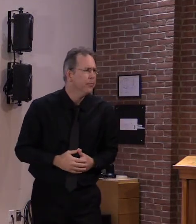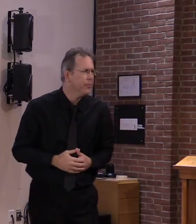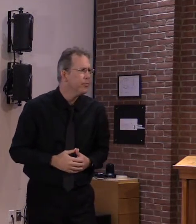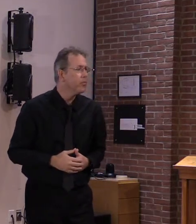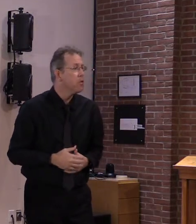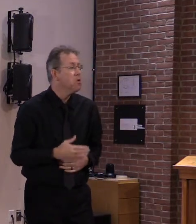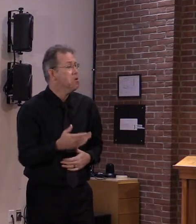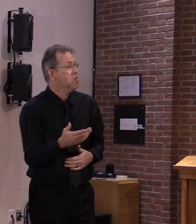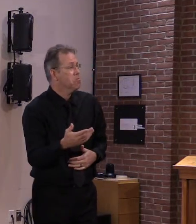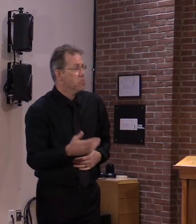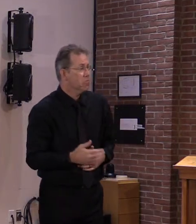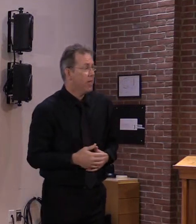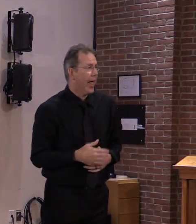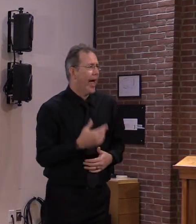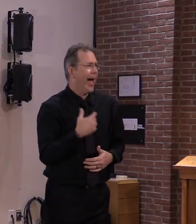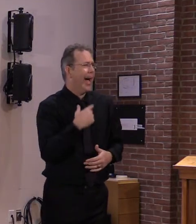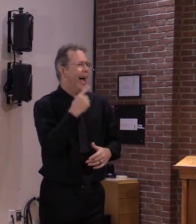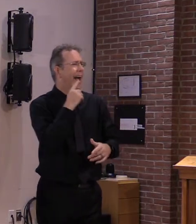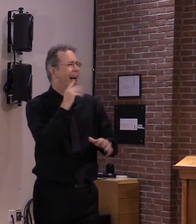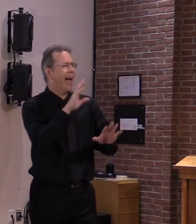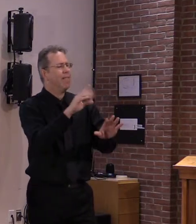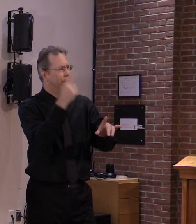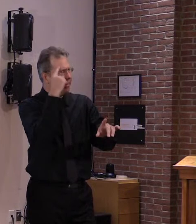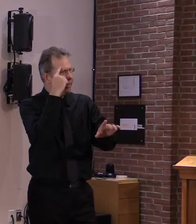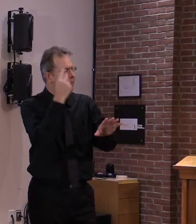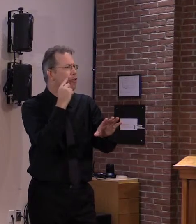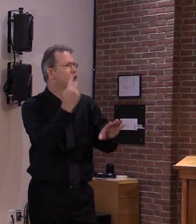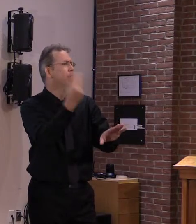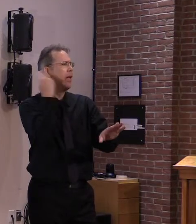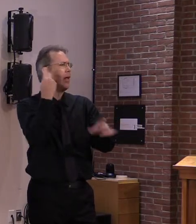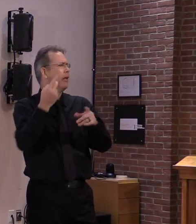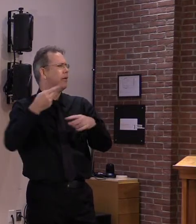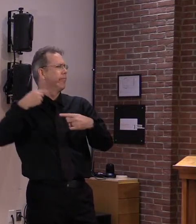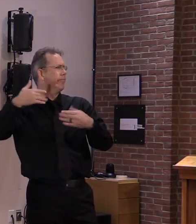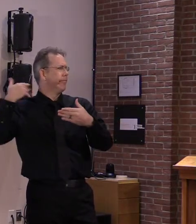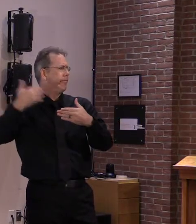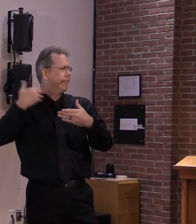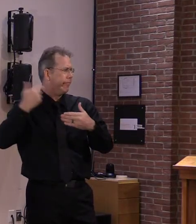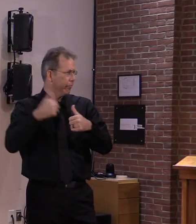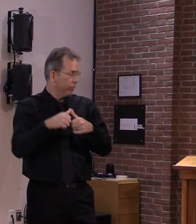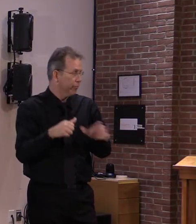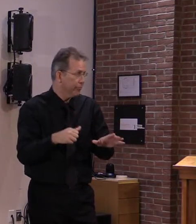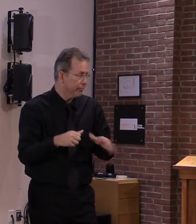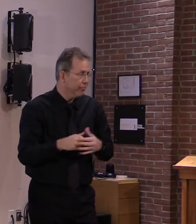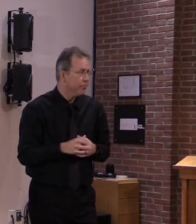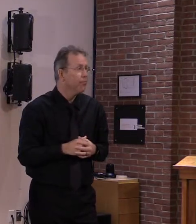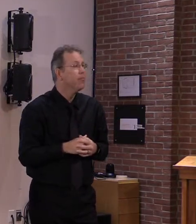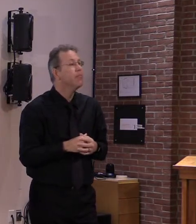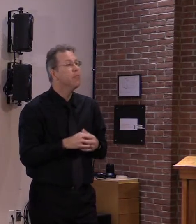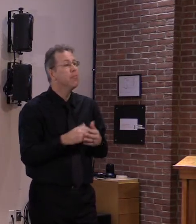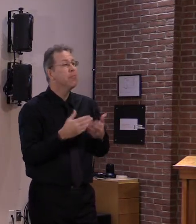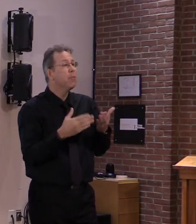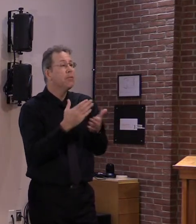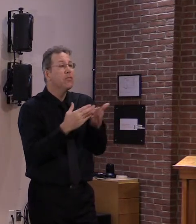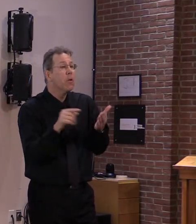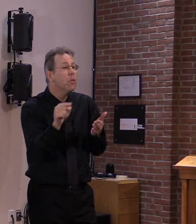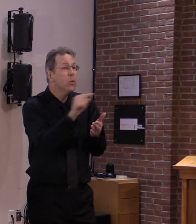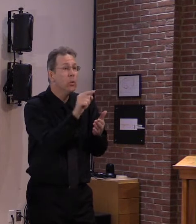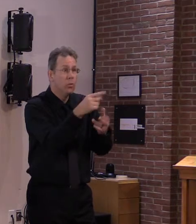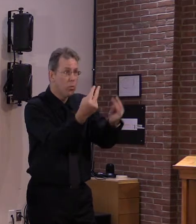additional employees who were present working on the execution of a search warrant. Those folks, as a result of